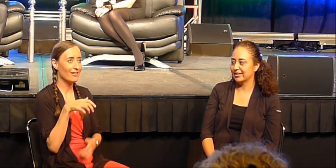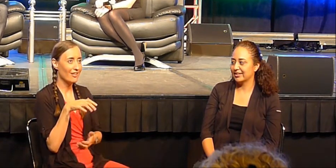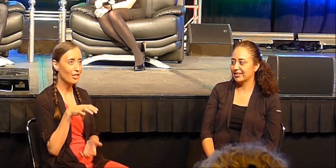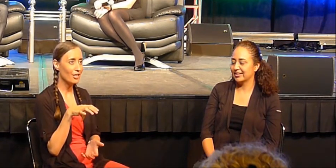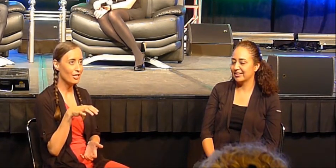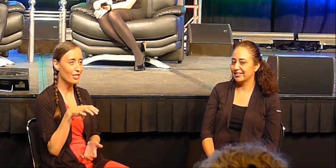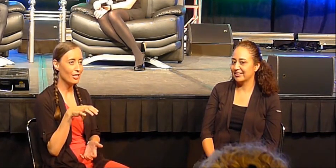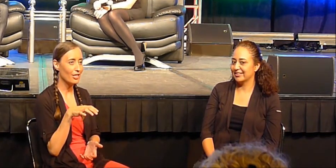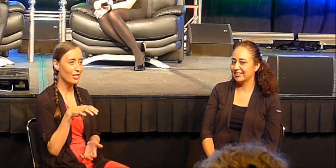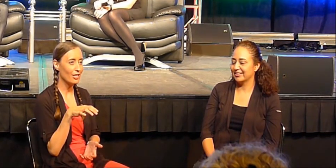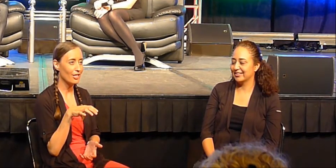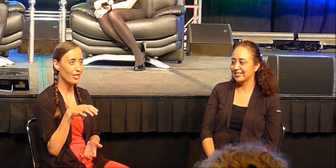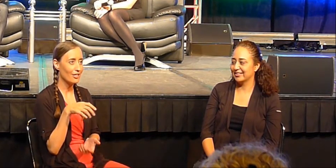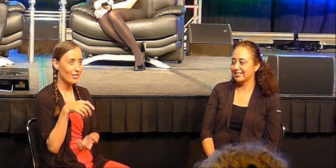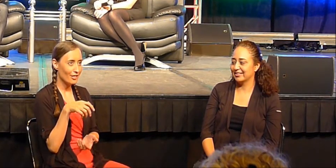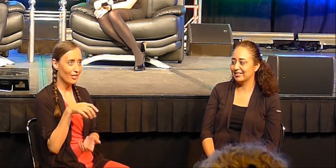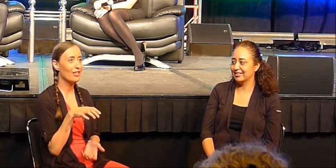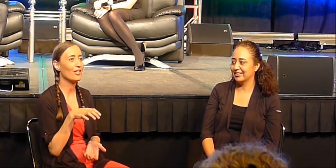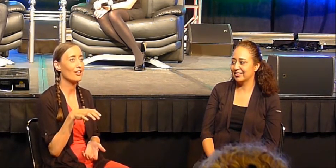Kind of like Lurch, you know?